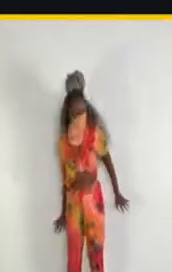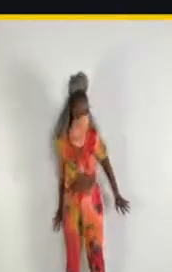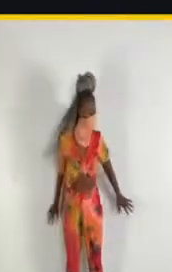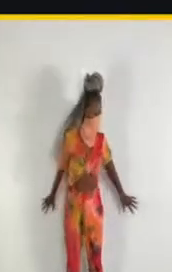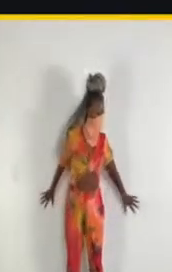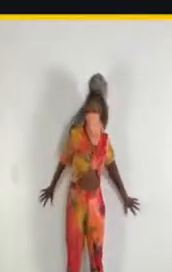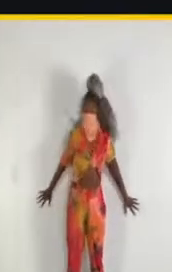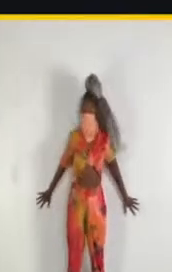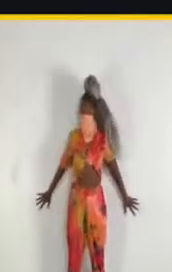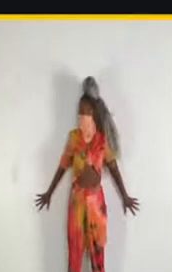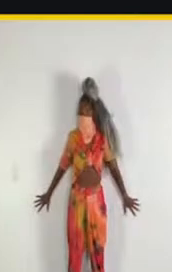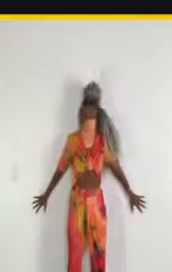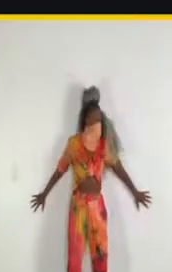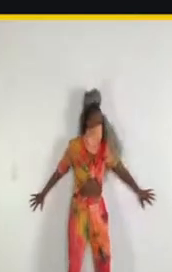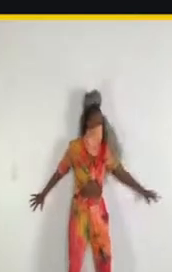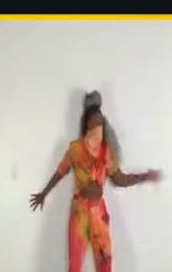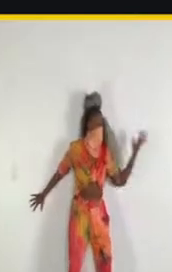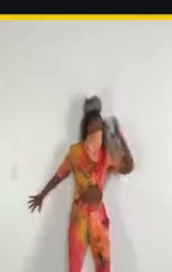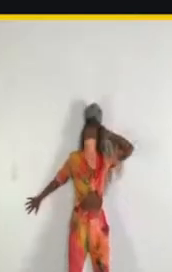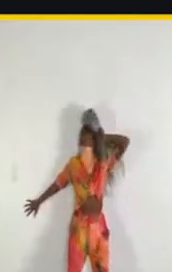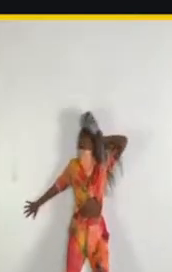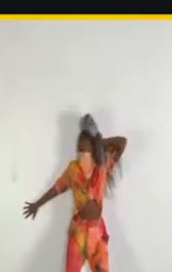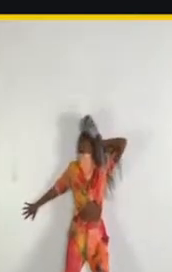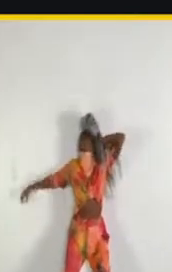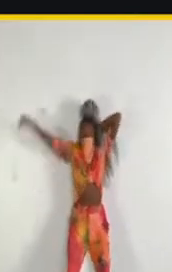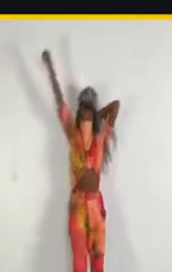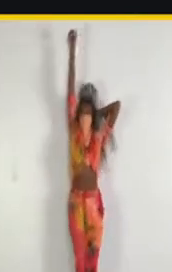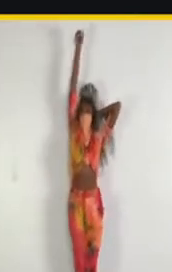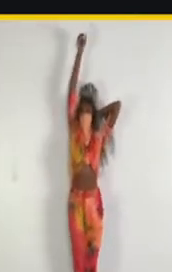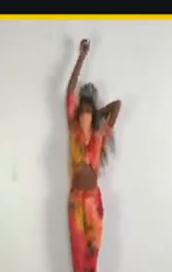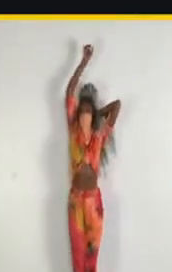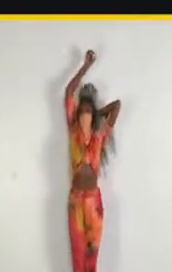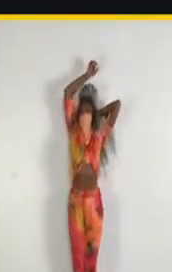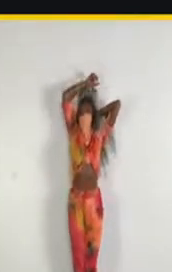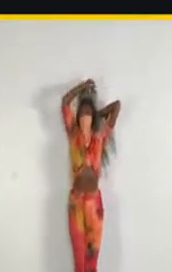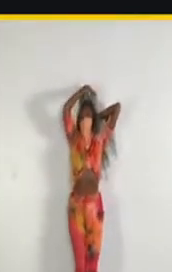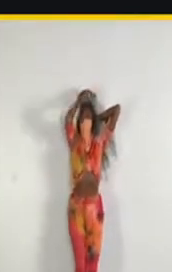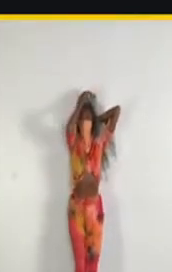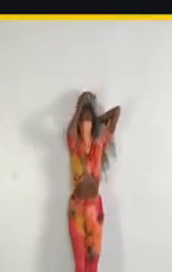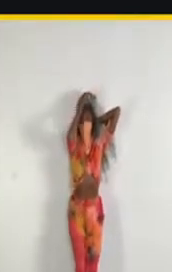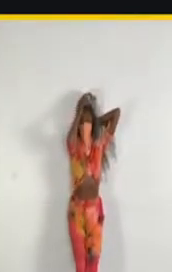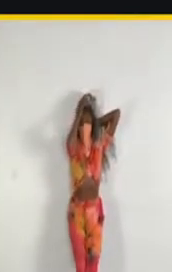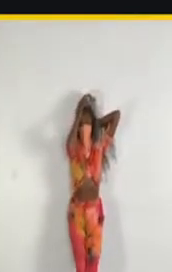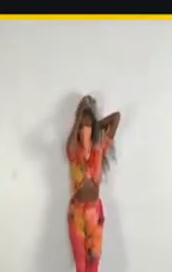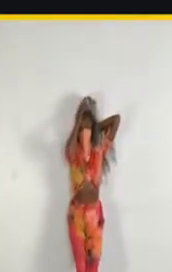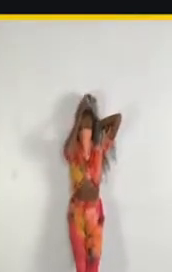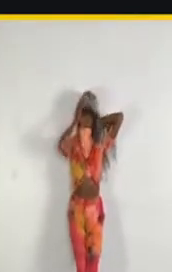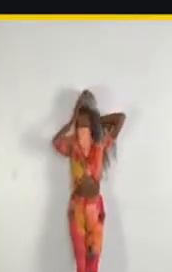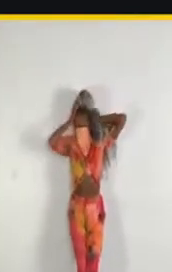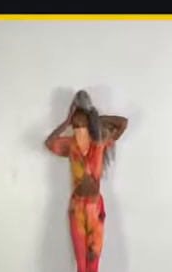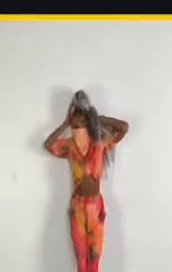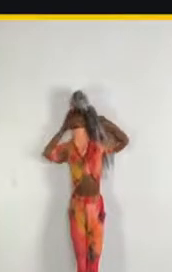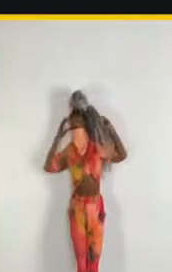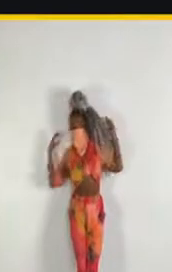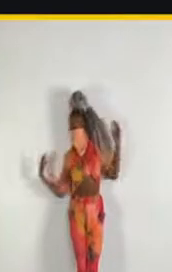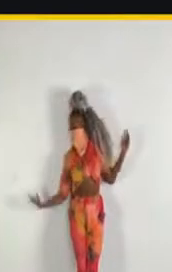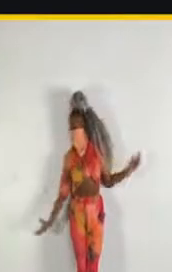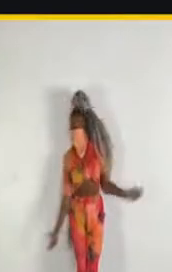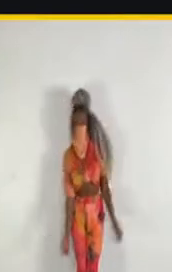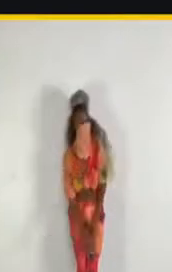confused as to why they beat me, shot me, hung me, burned me, lynched me. Damn, I believed I was